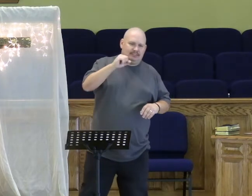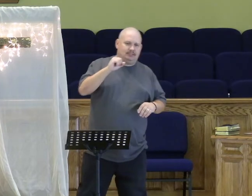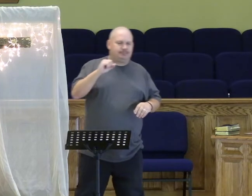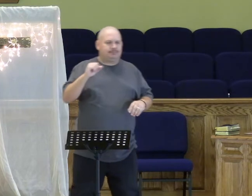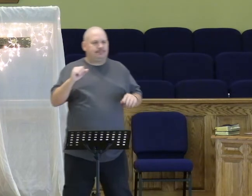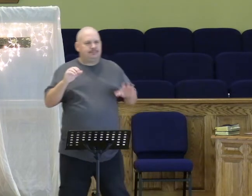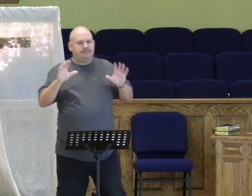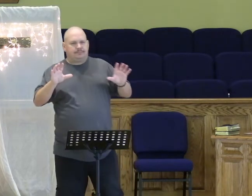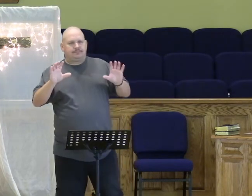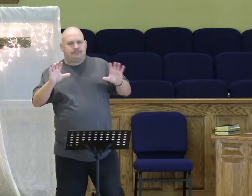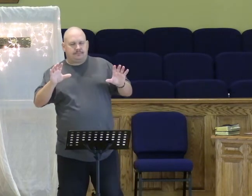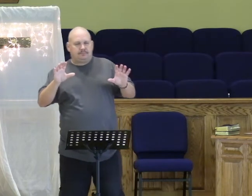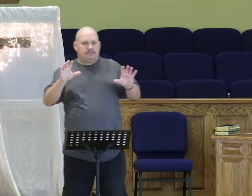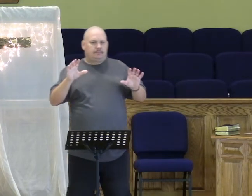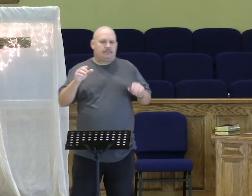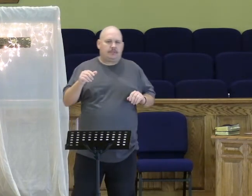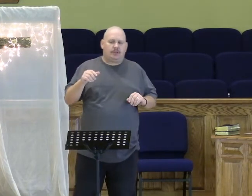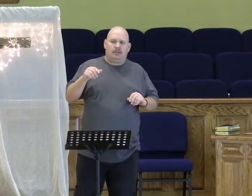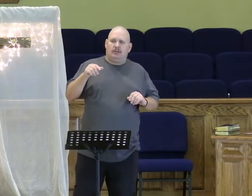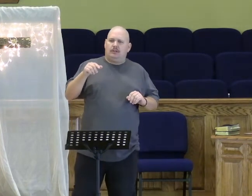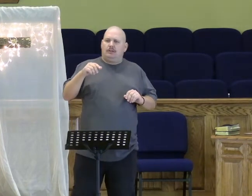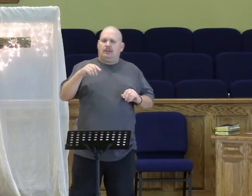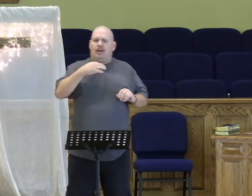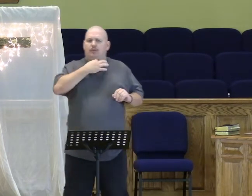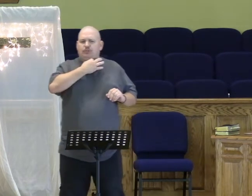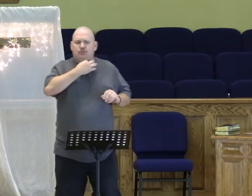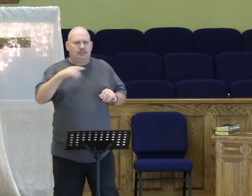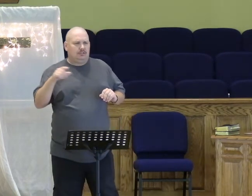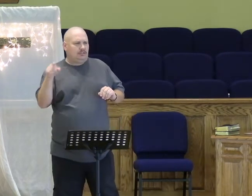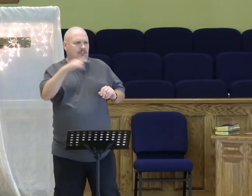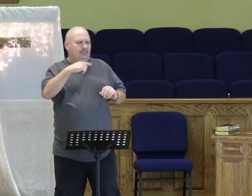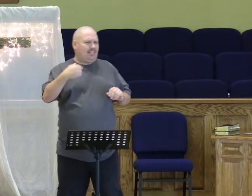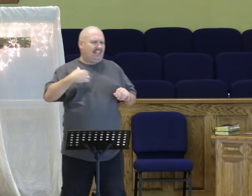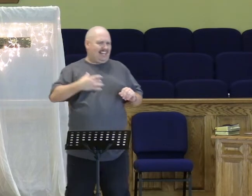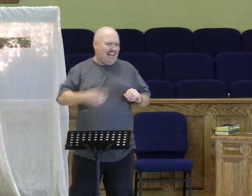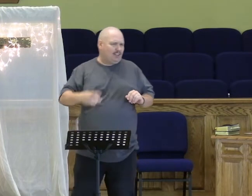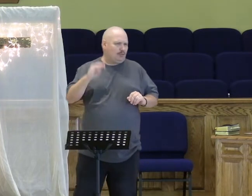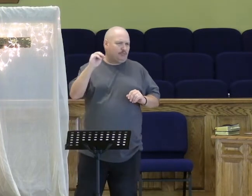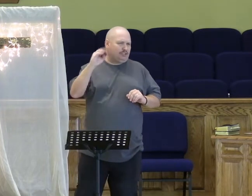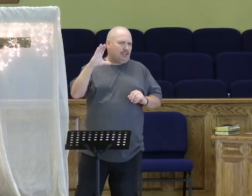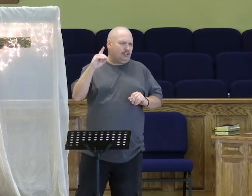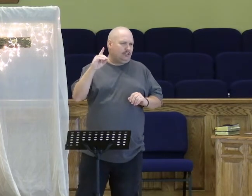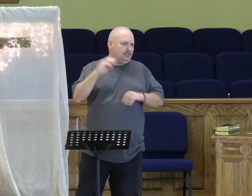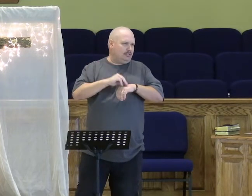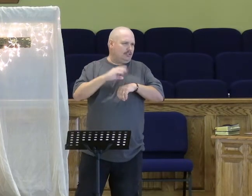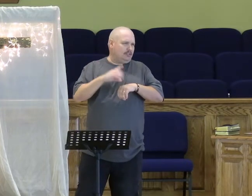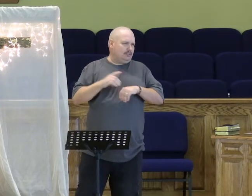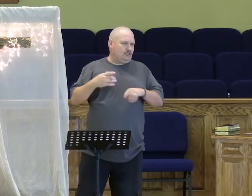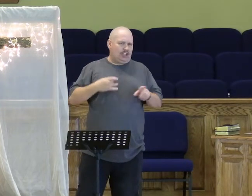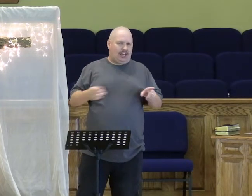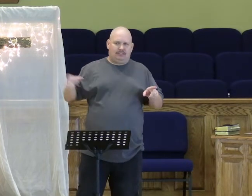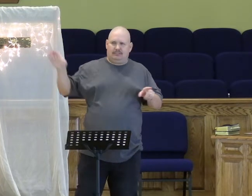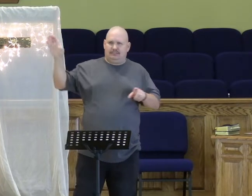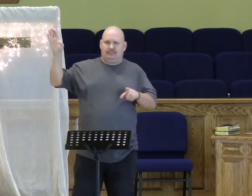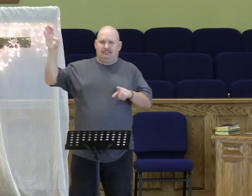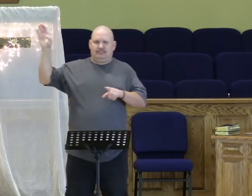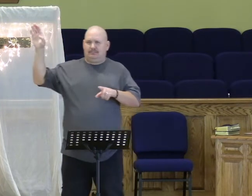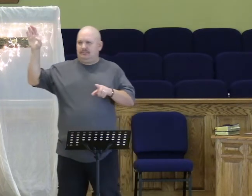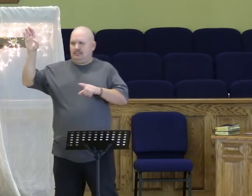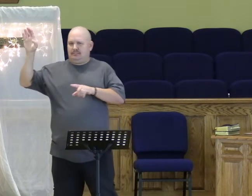to do tonight. So let's hear. Here we go. Let's go. Just curious, do you all like McDonald's? Raise your hand